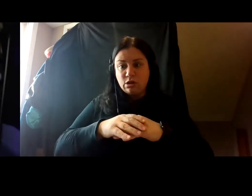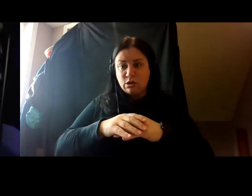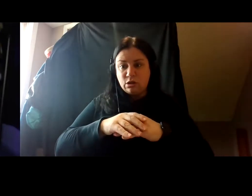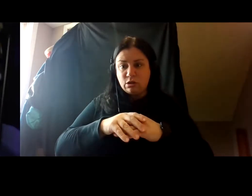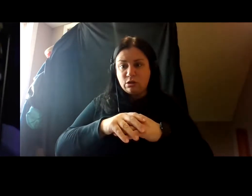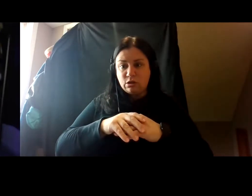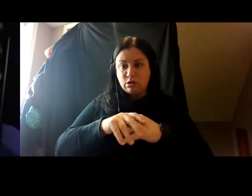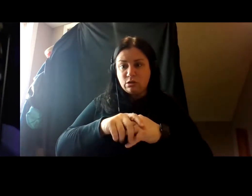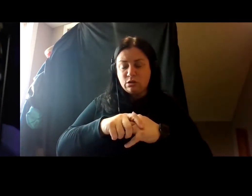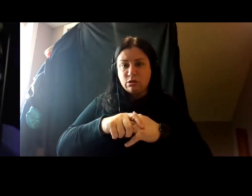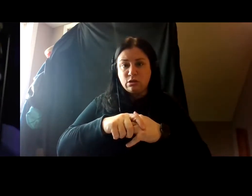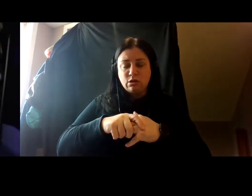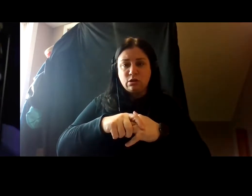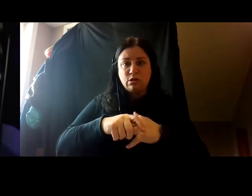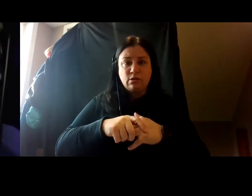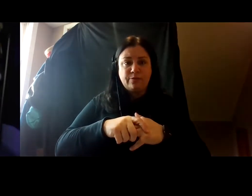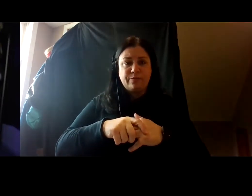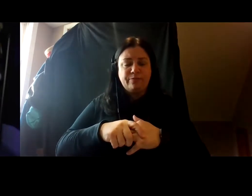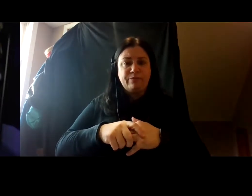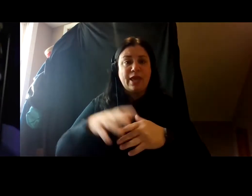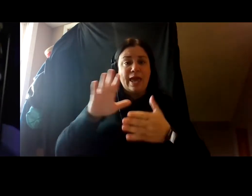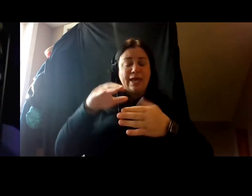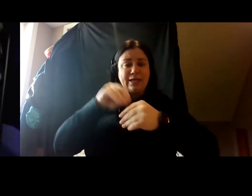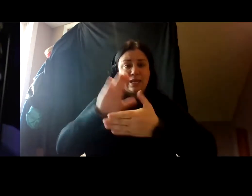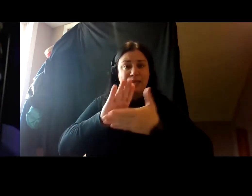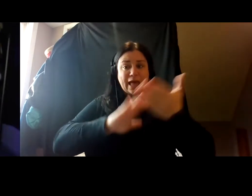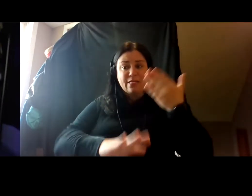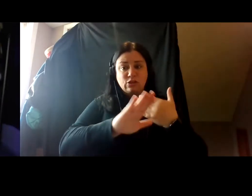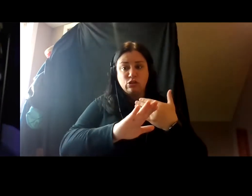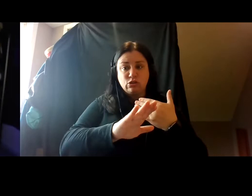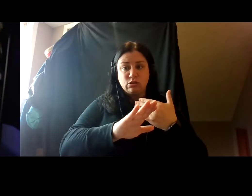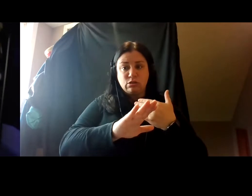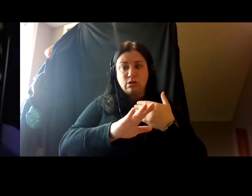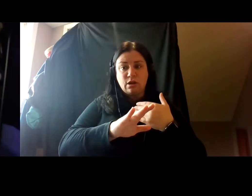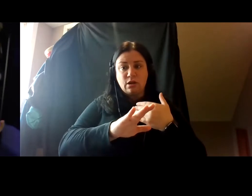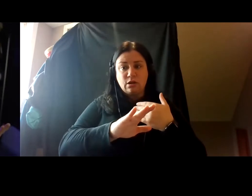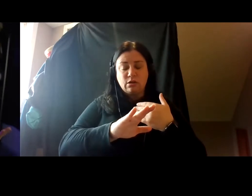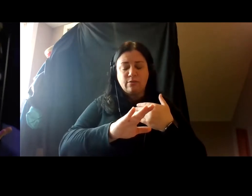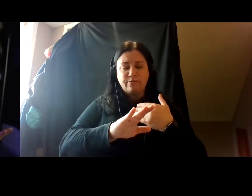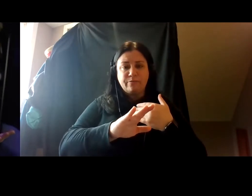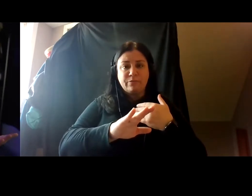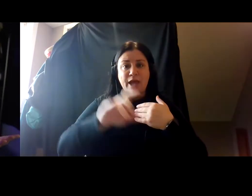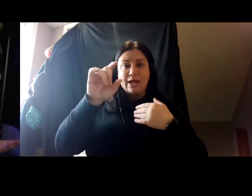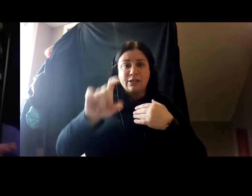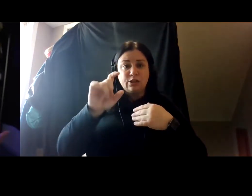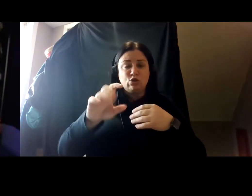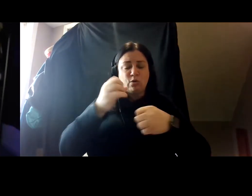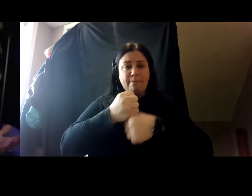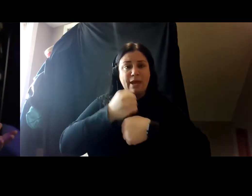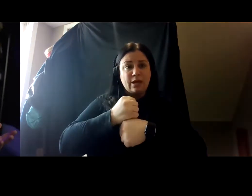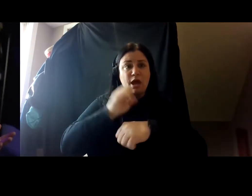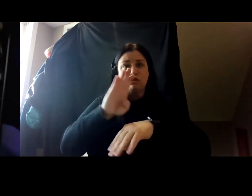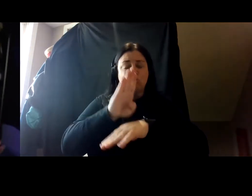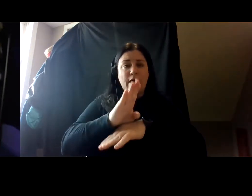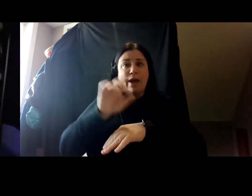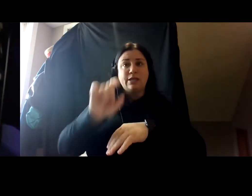high school, and then I was down and into college. And in college, I figured, you know what, I need to make a job. How am I going to make a